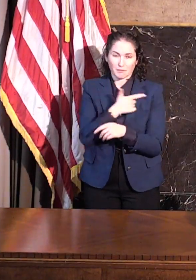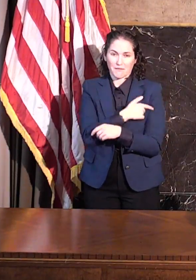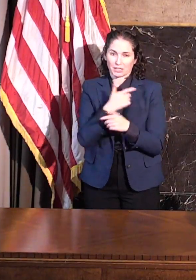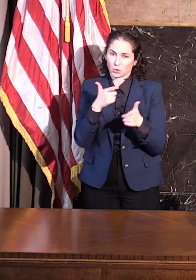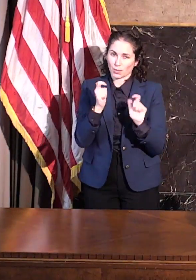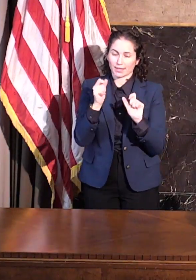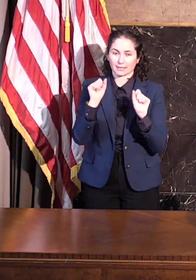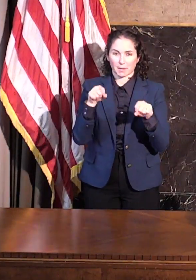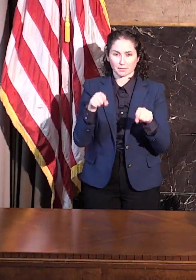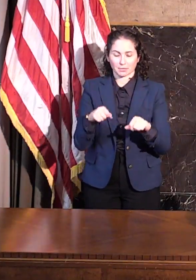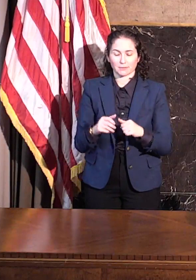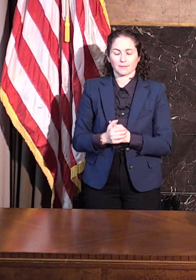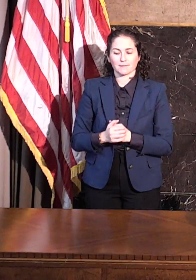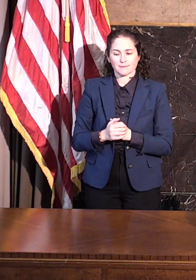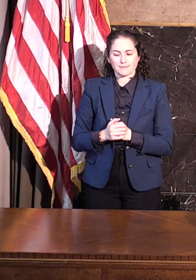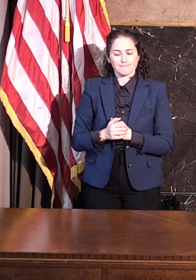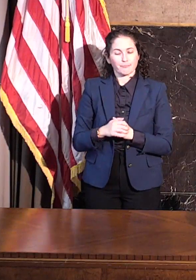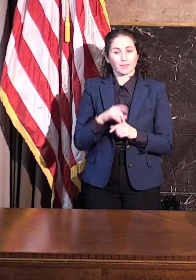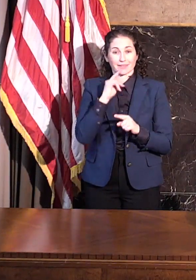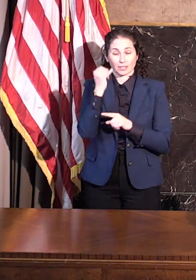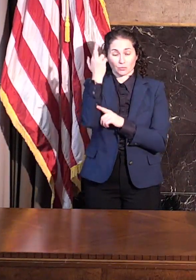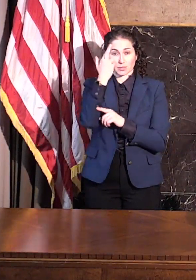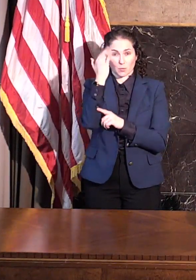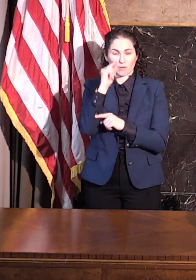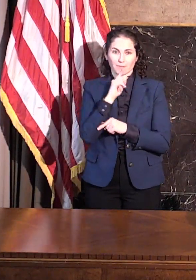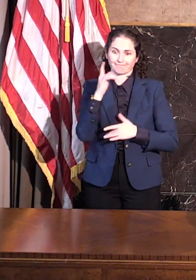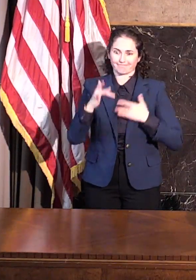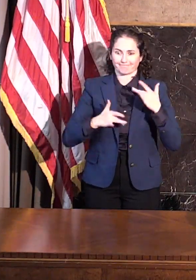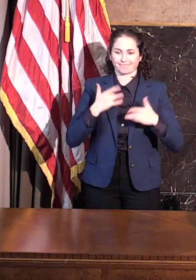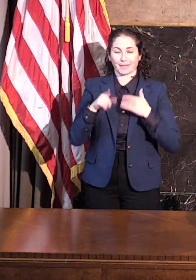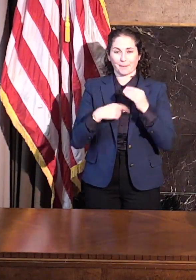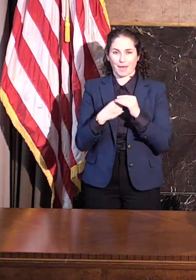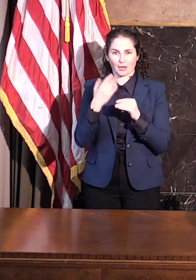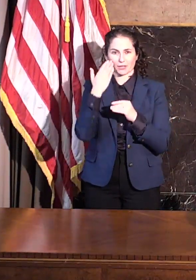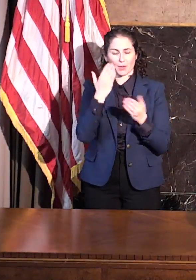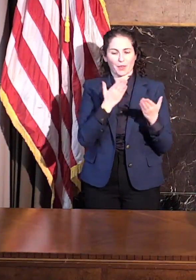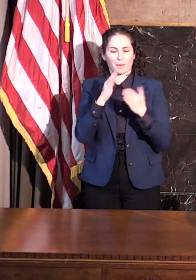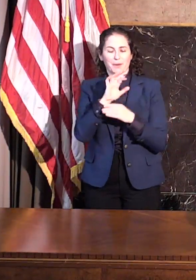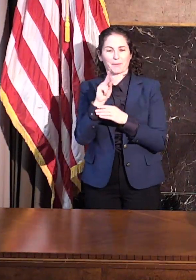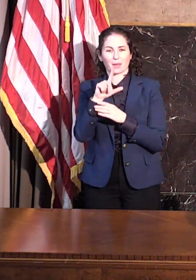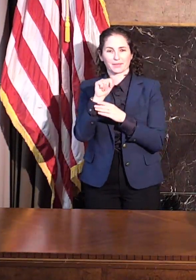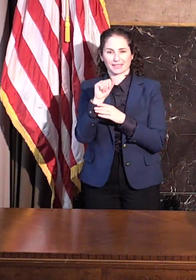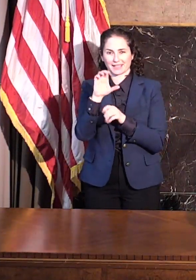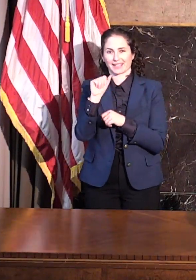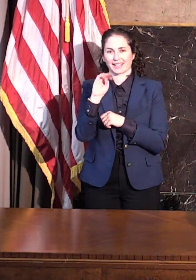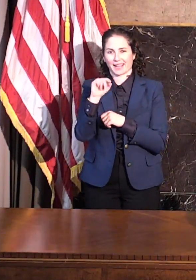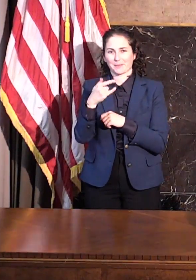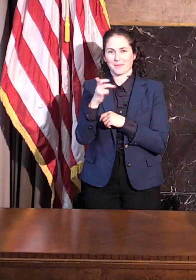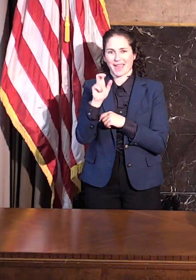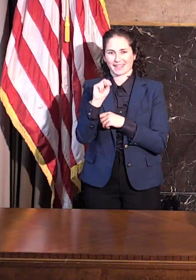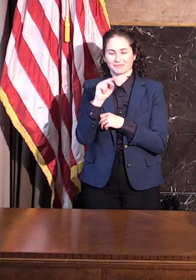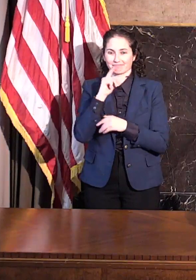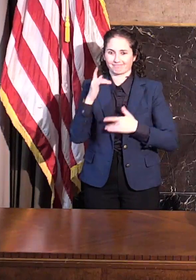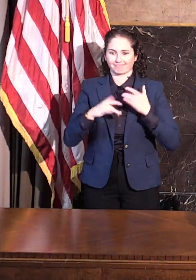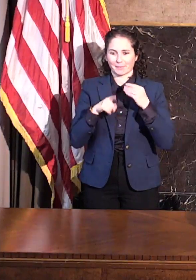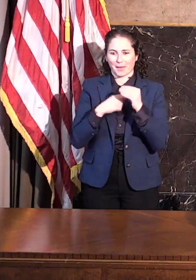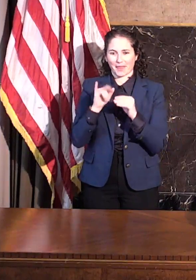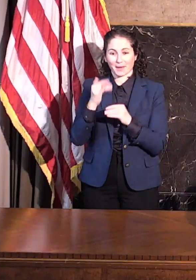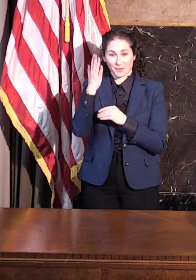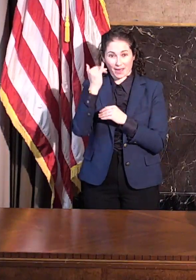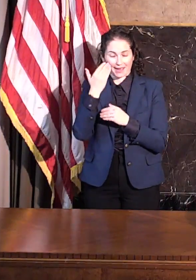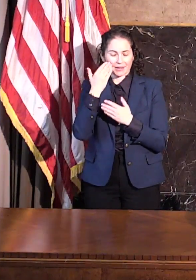of the B1351 variant. That's the one that was predominant in South Africa. It has been identified in 25 states,